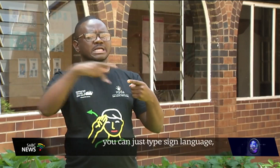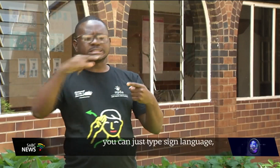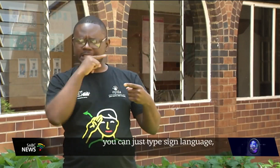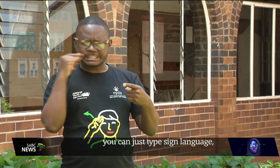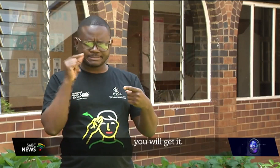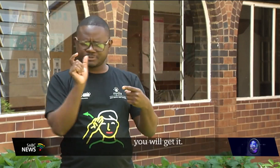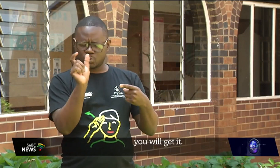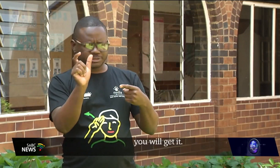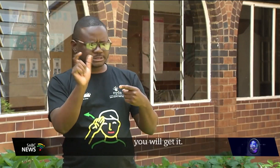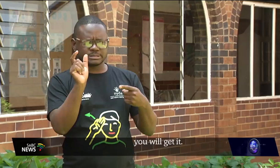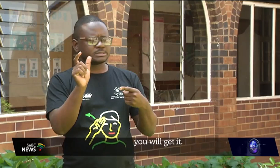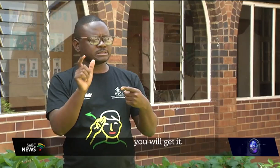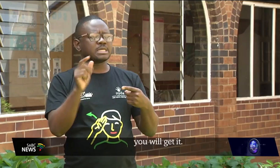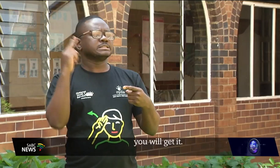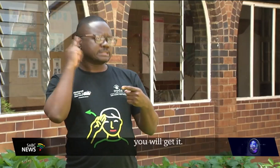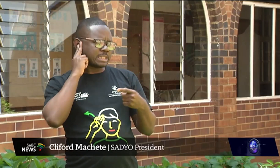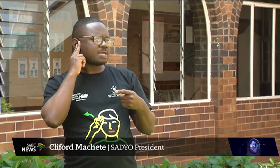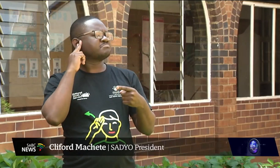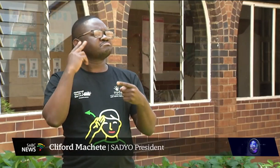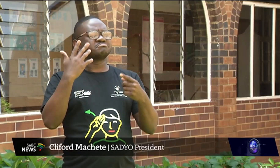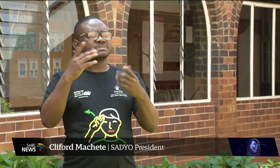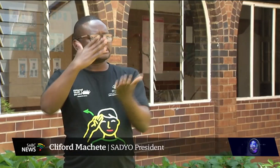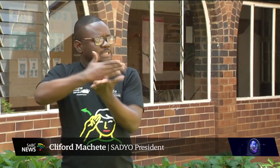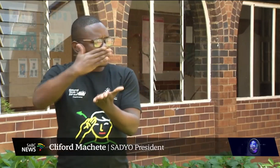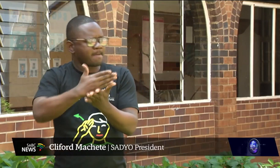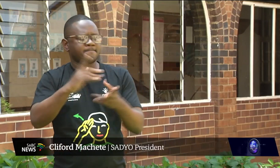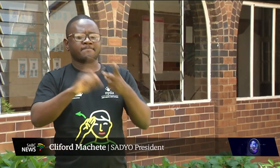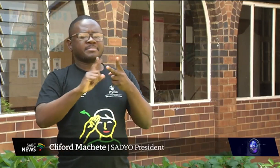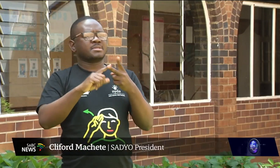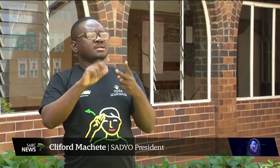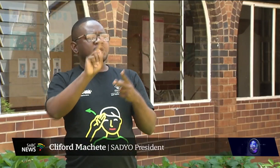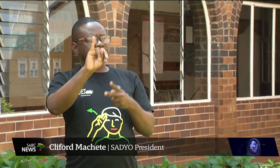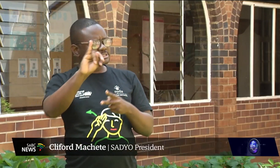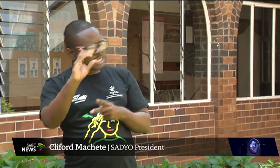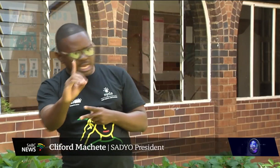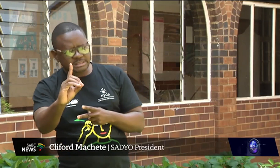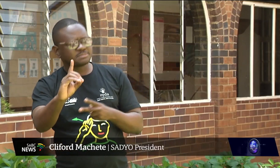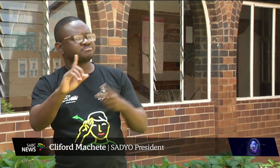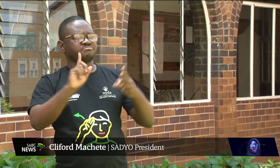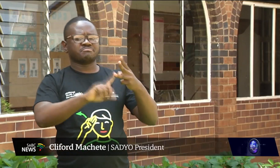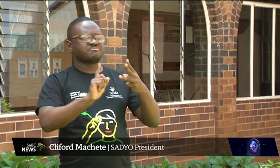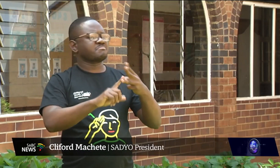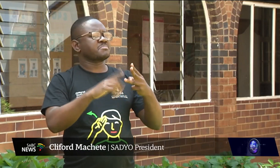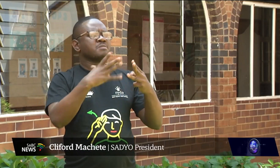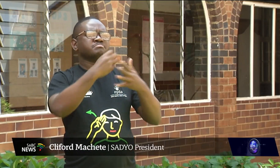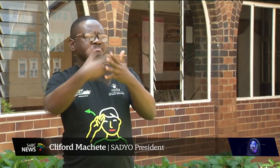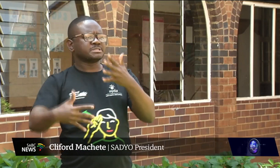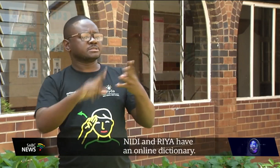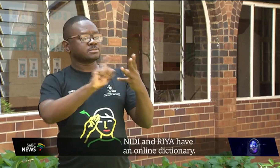language o tla e kry-a. And then NIDI,